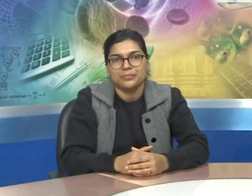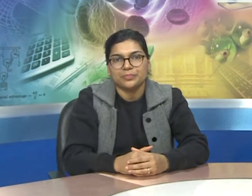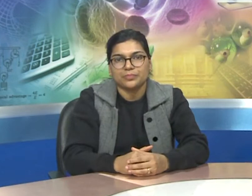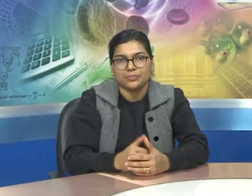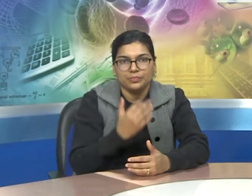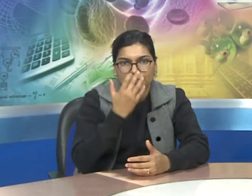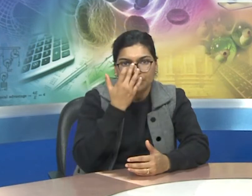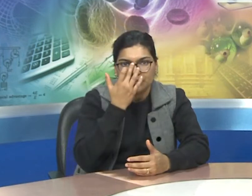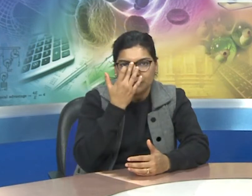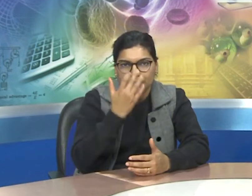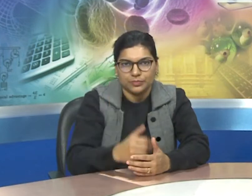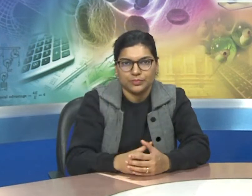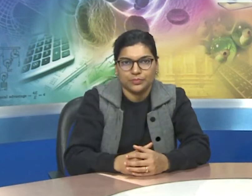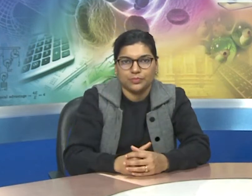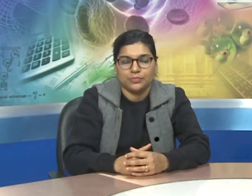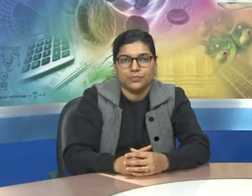and there are different options available.